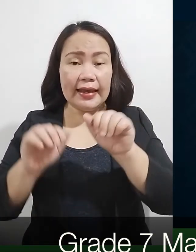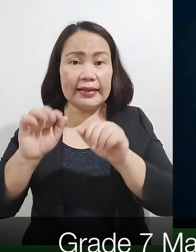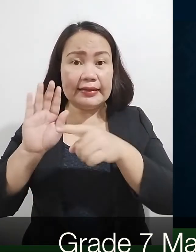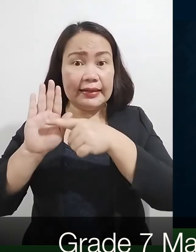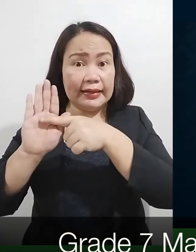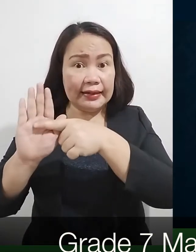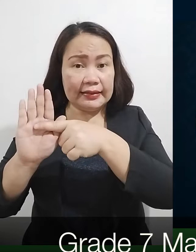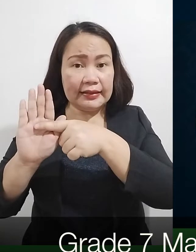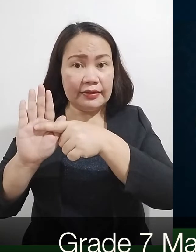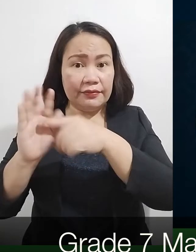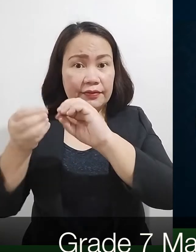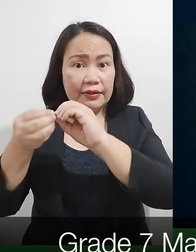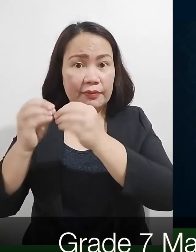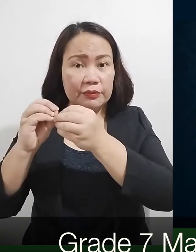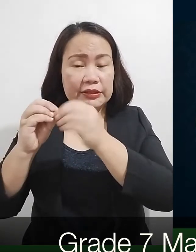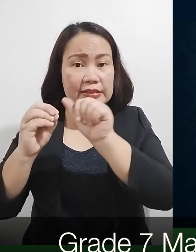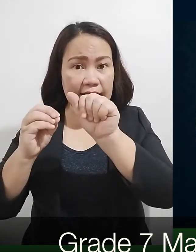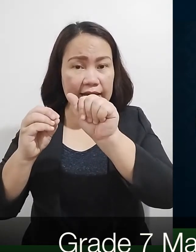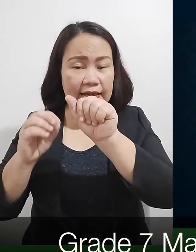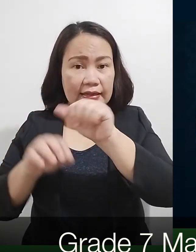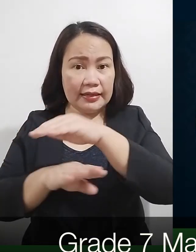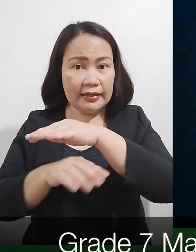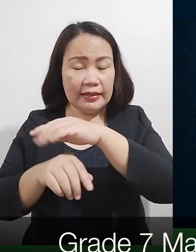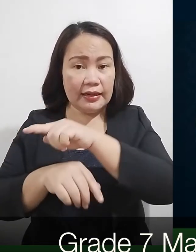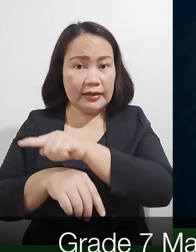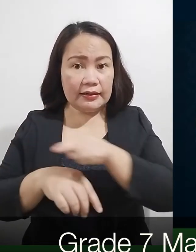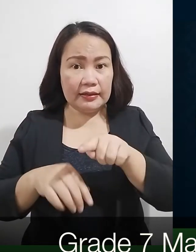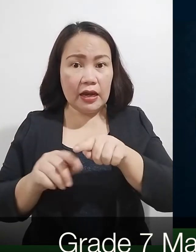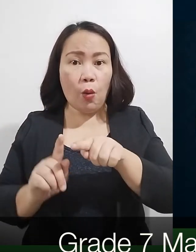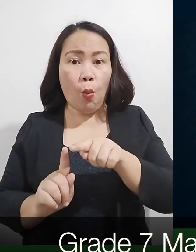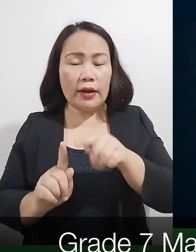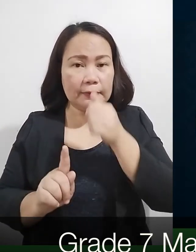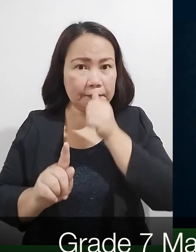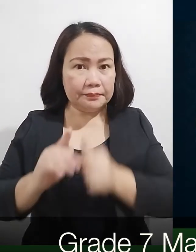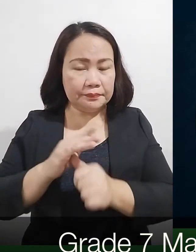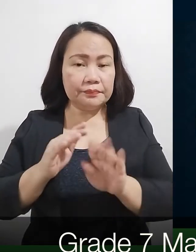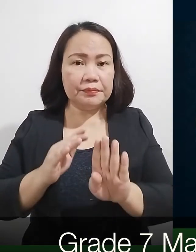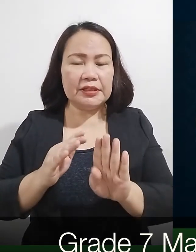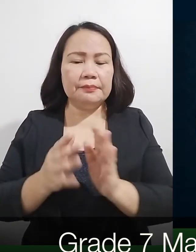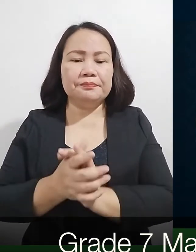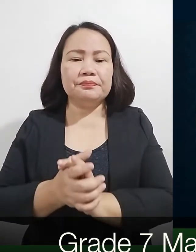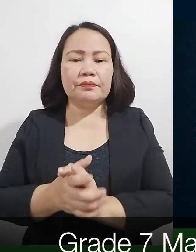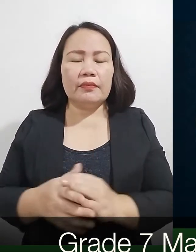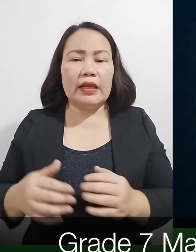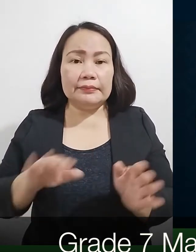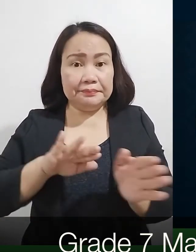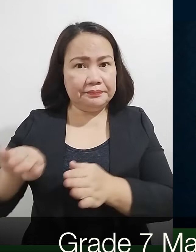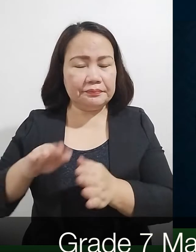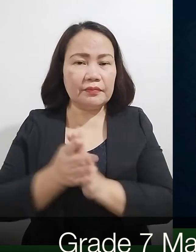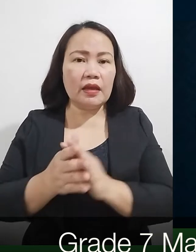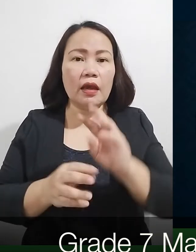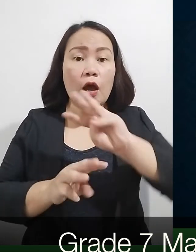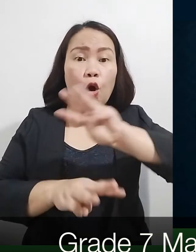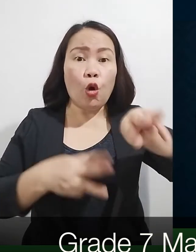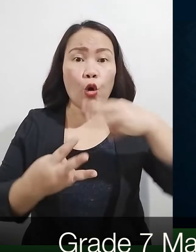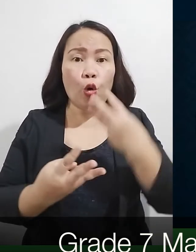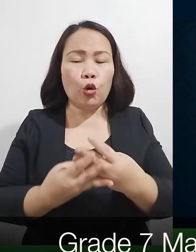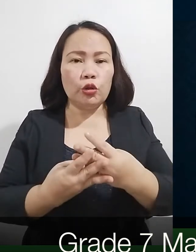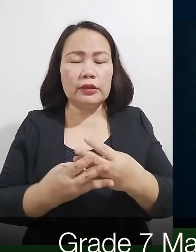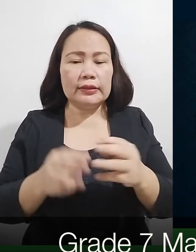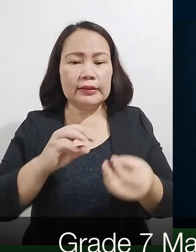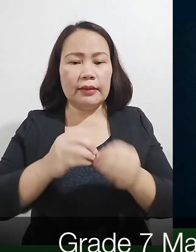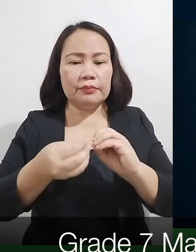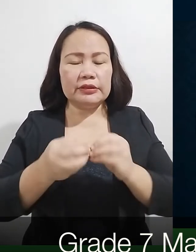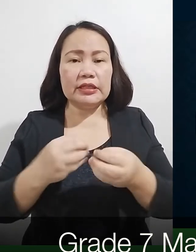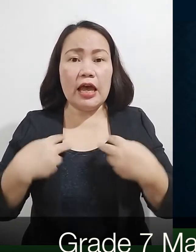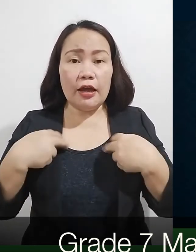negative numbers or negative integers are considered rational numbers. Now, under whole numbers, ganon din.